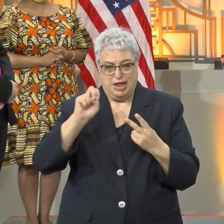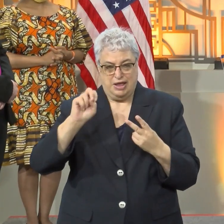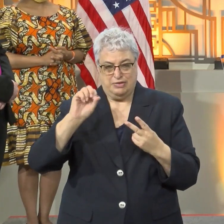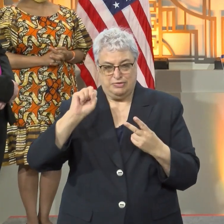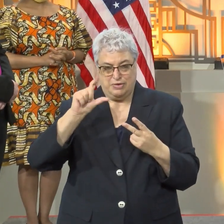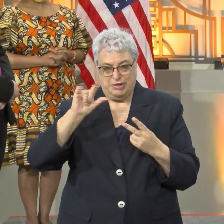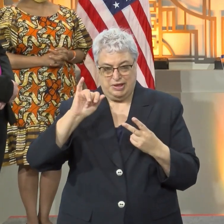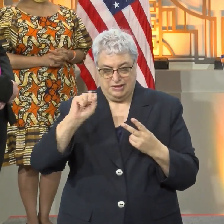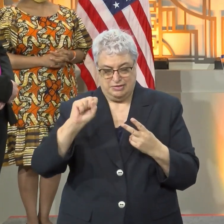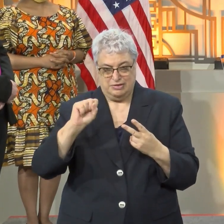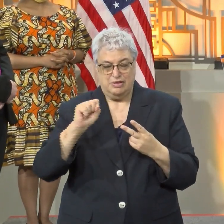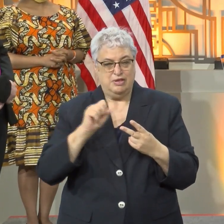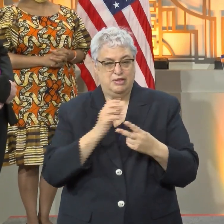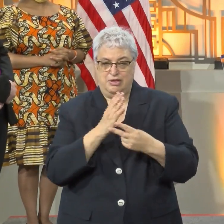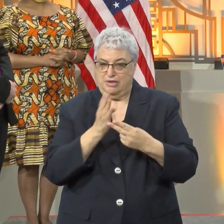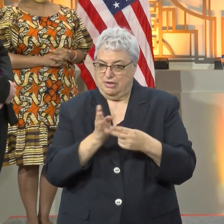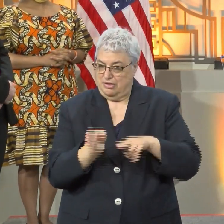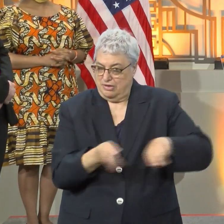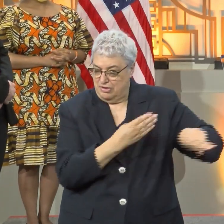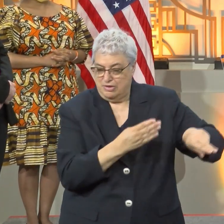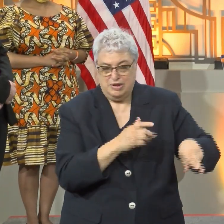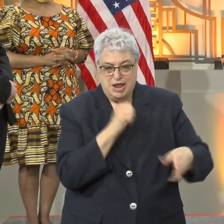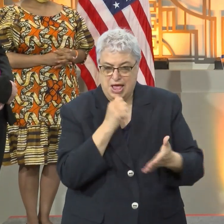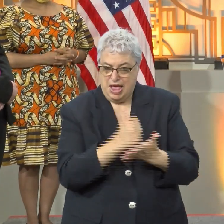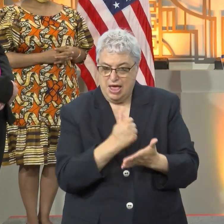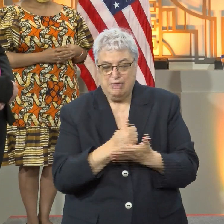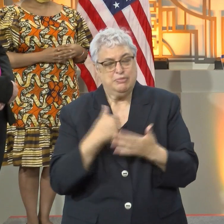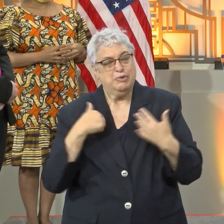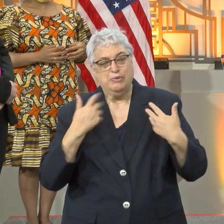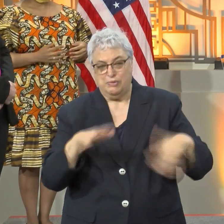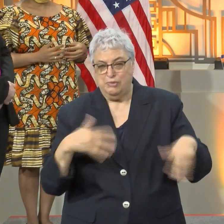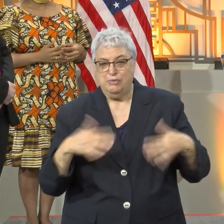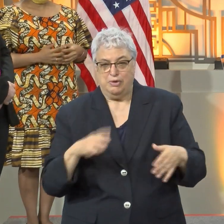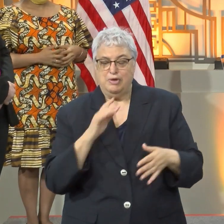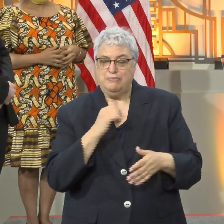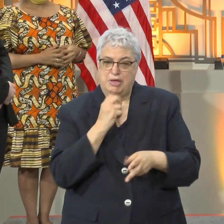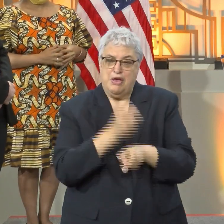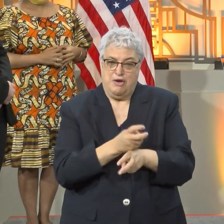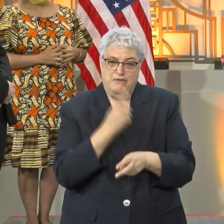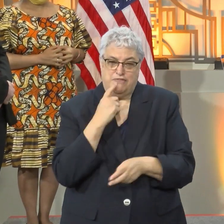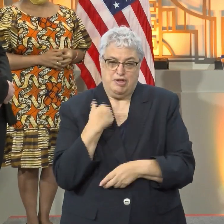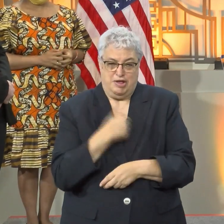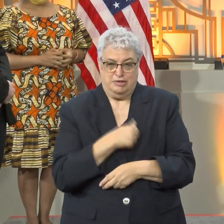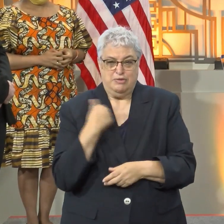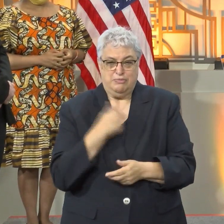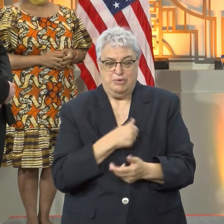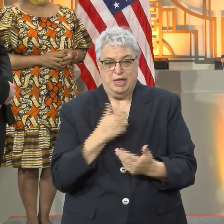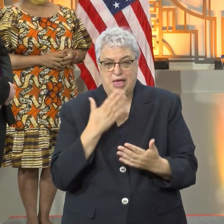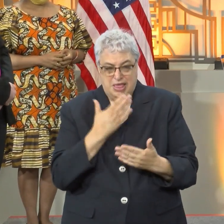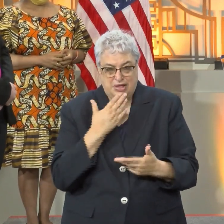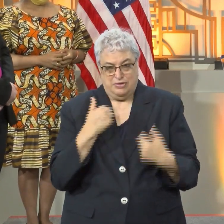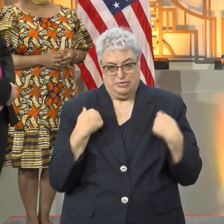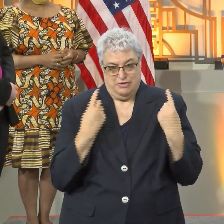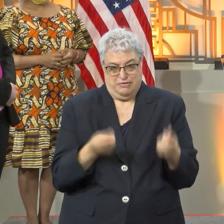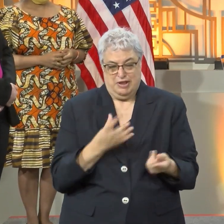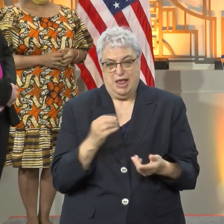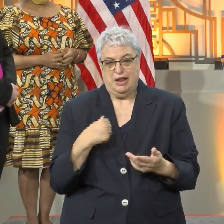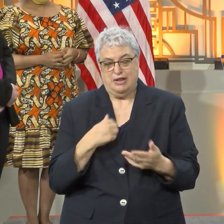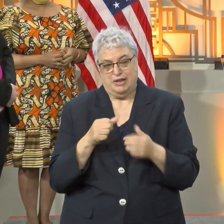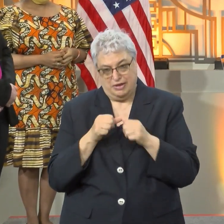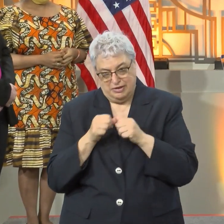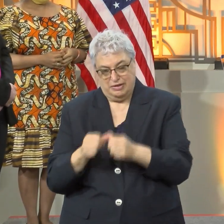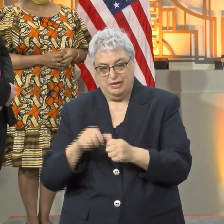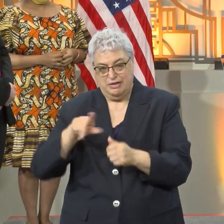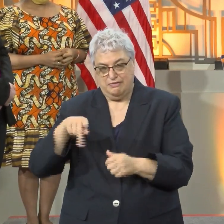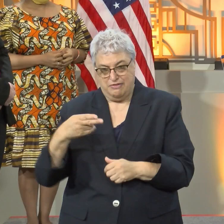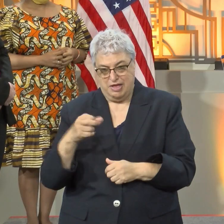this would not have happened in phase one, and we will rely on them heavily in phase two. And then to all of our nonprofit partners